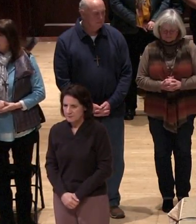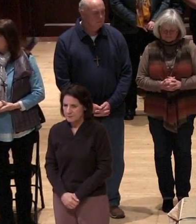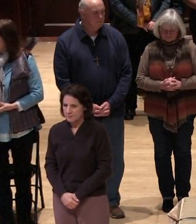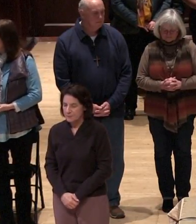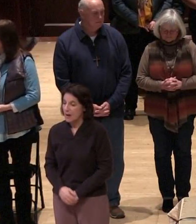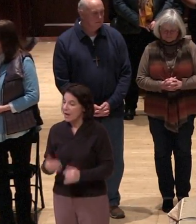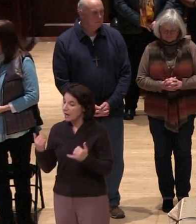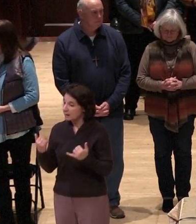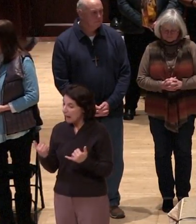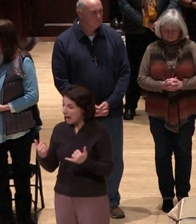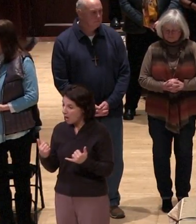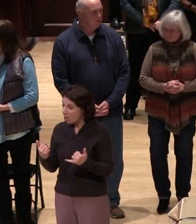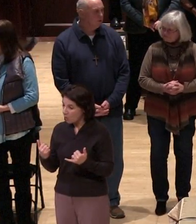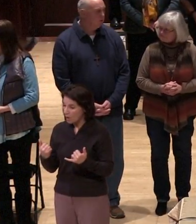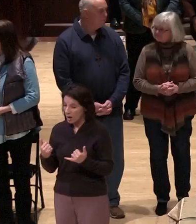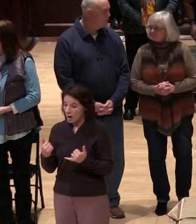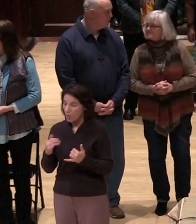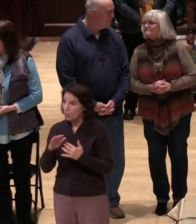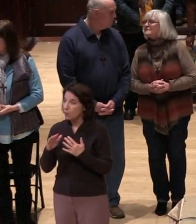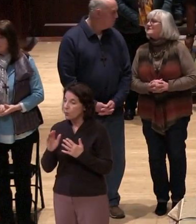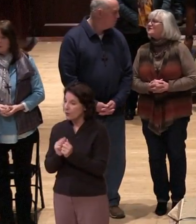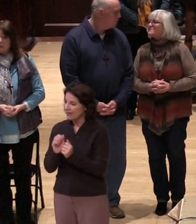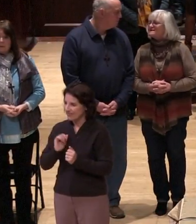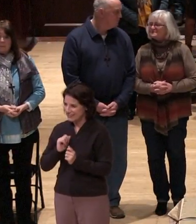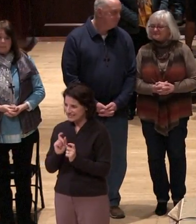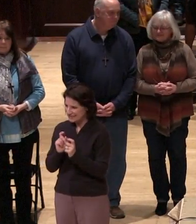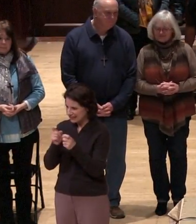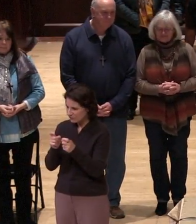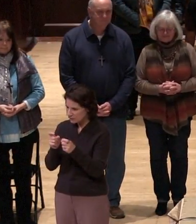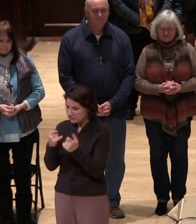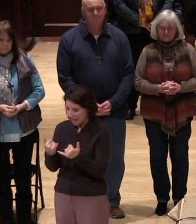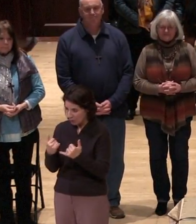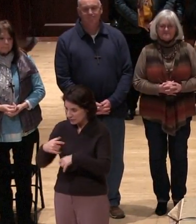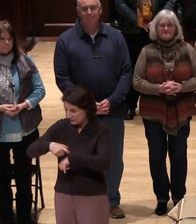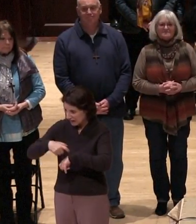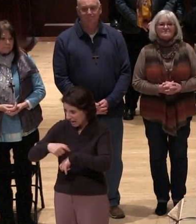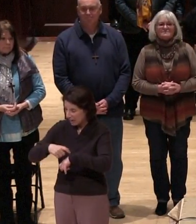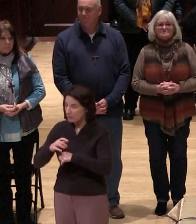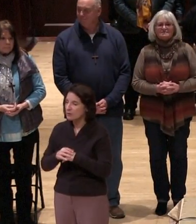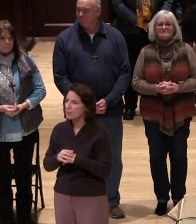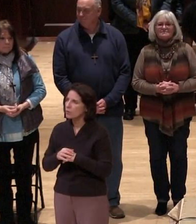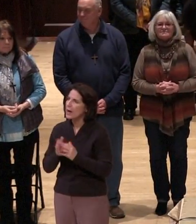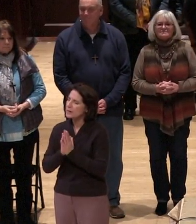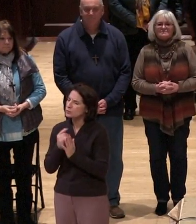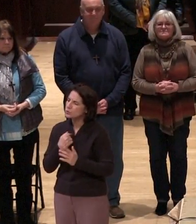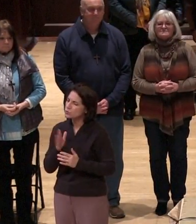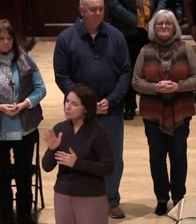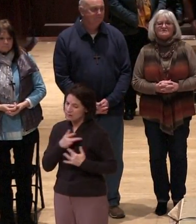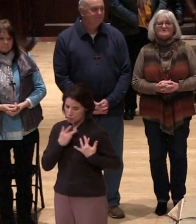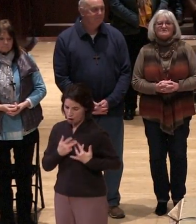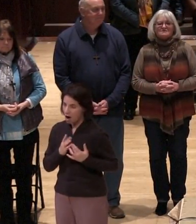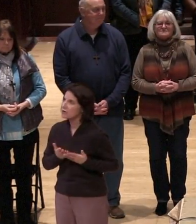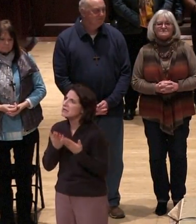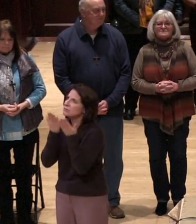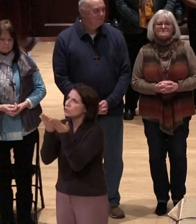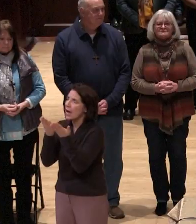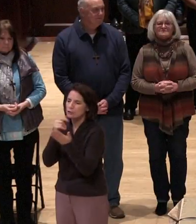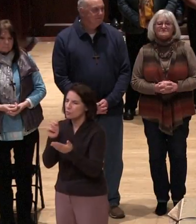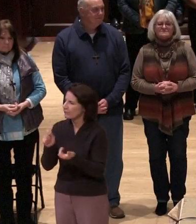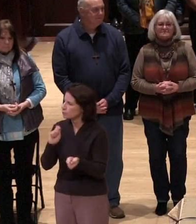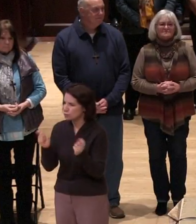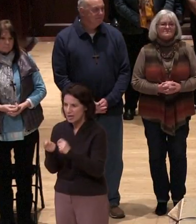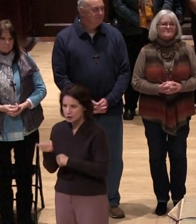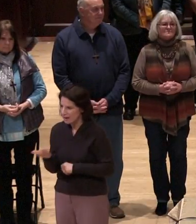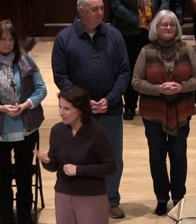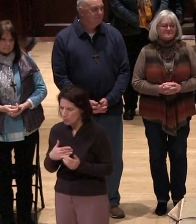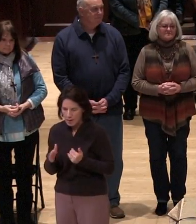Now as we lift these gifts, we just invite you to give your heart to God just the way it is today. You don't have to change anything. Whatever is